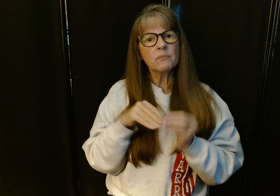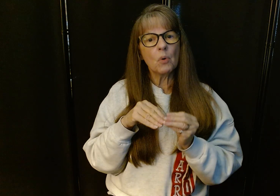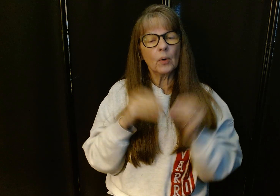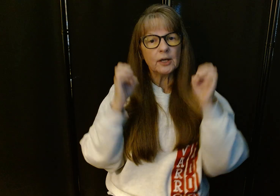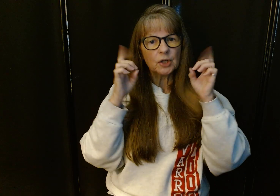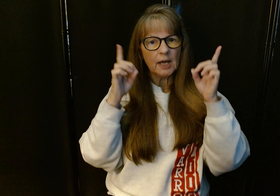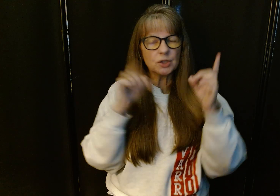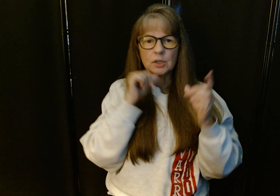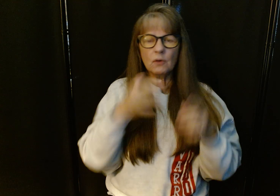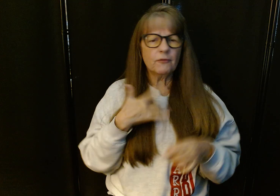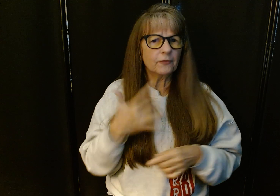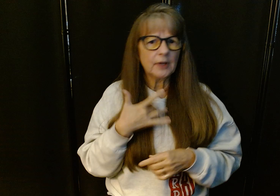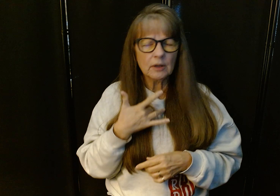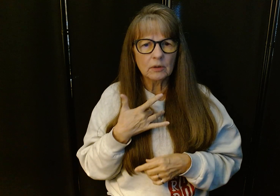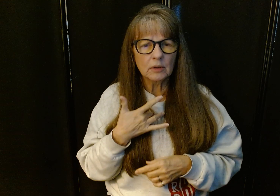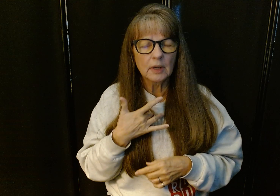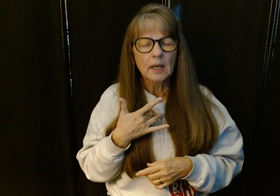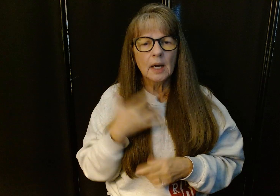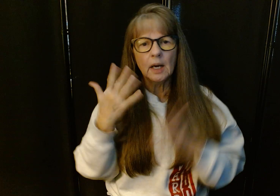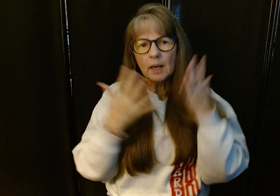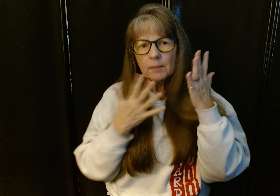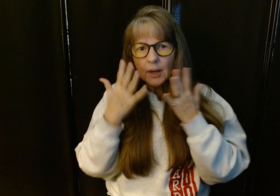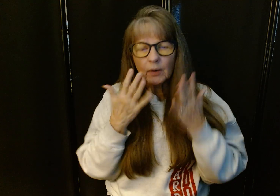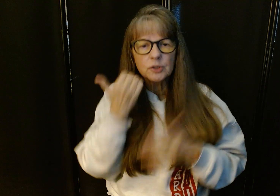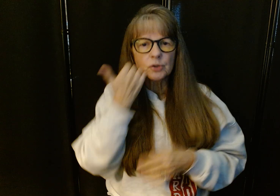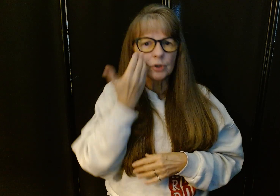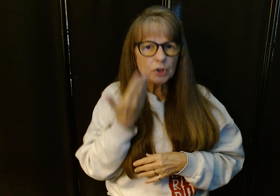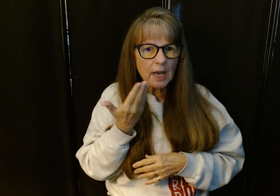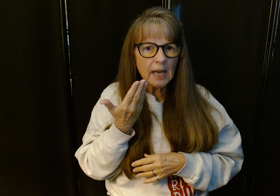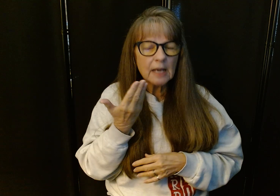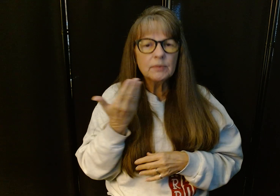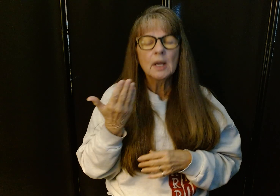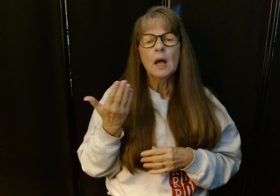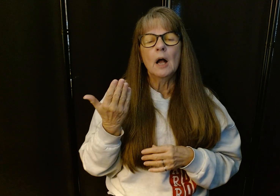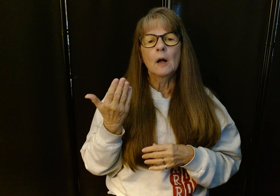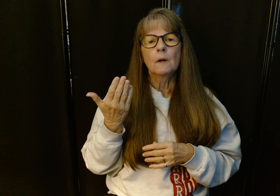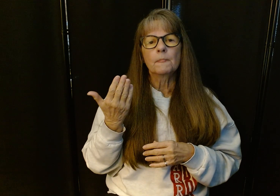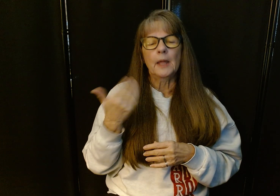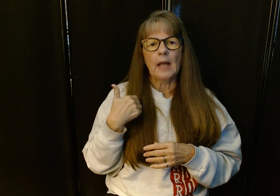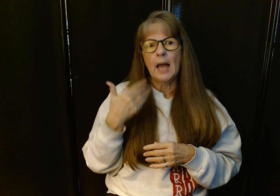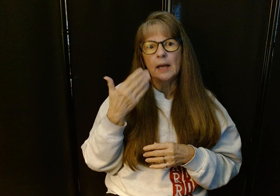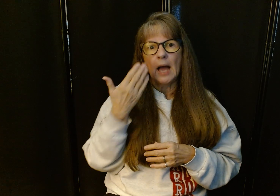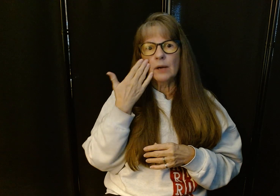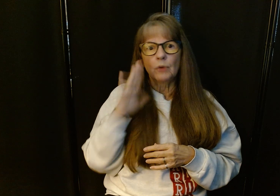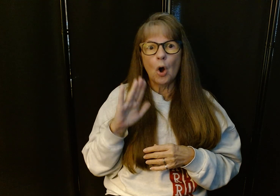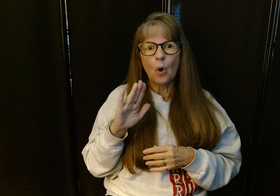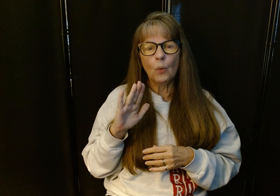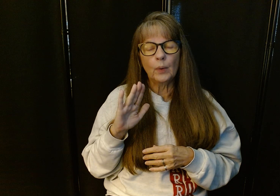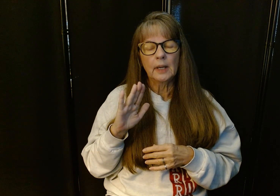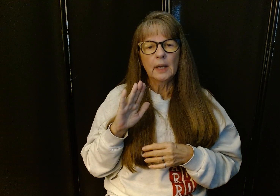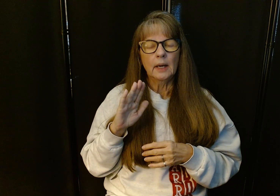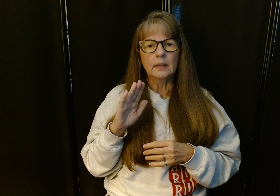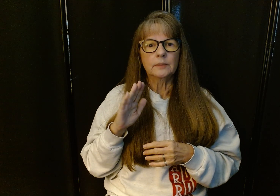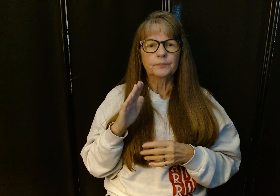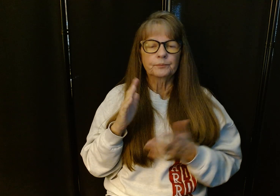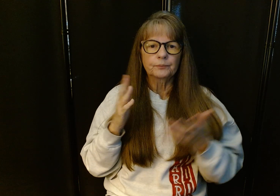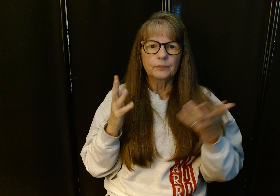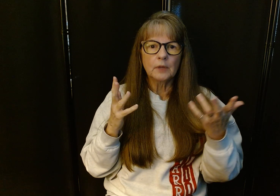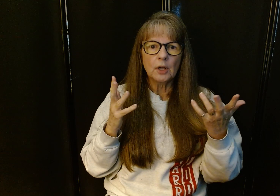more education. Don't feel embarrassed or ashamed, like, I don't know, and, and